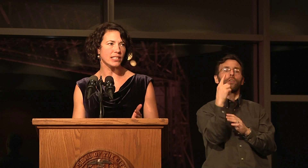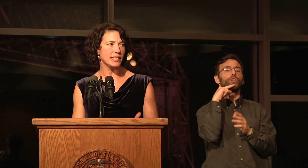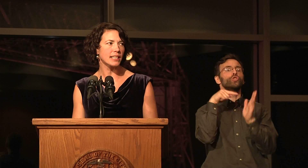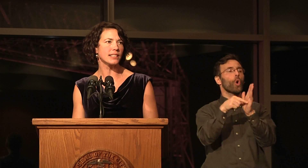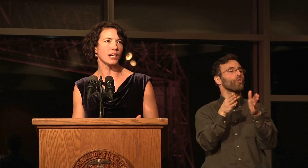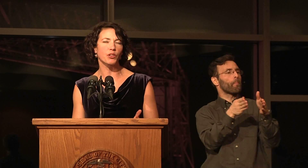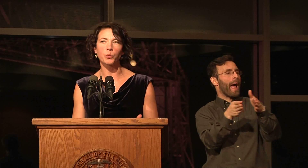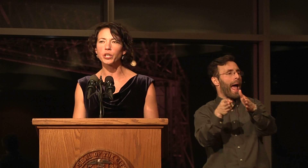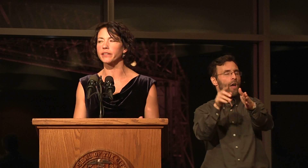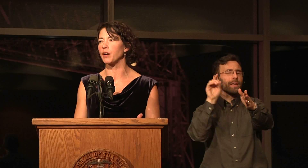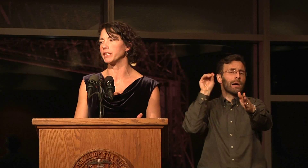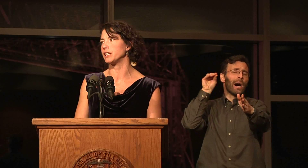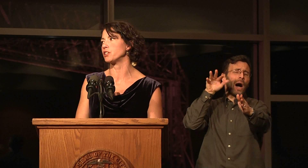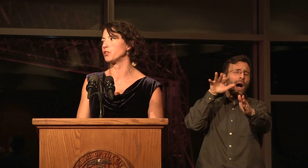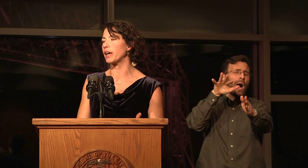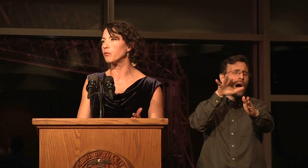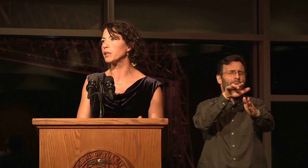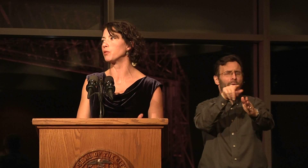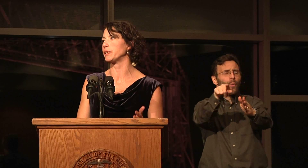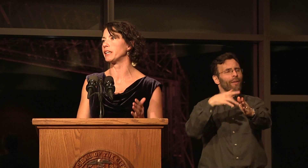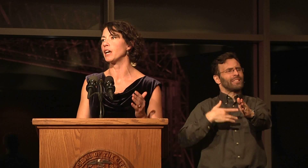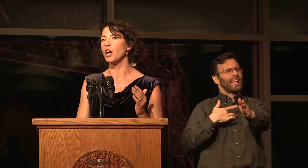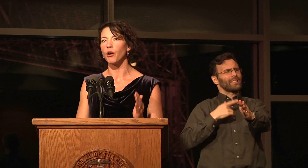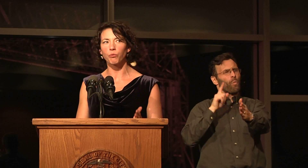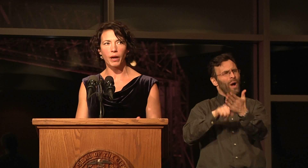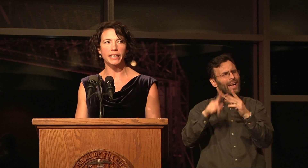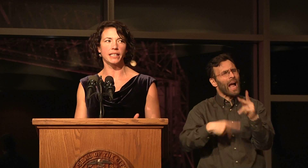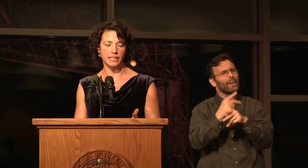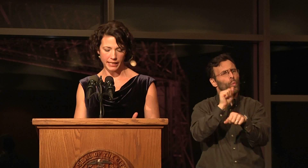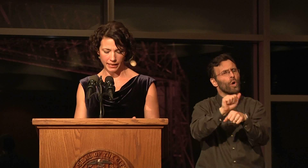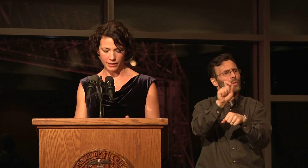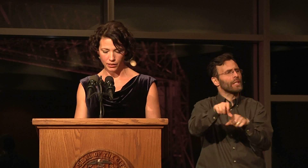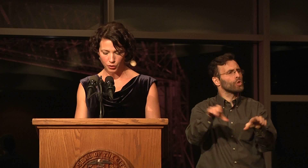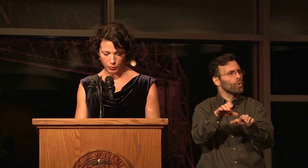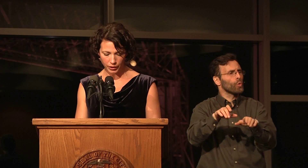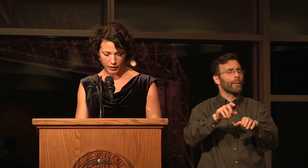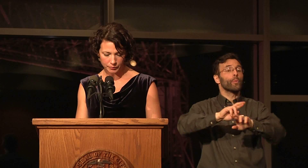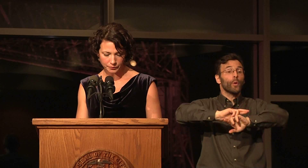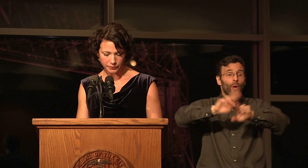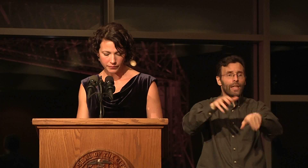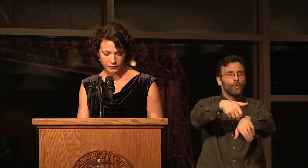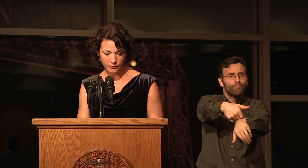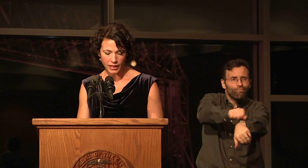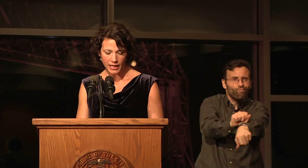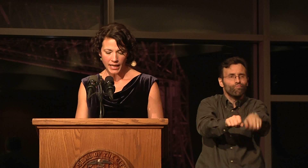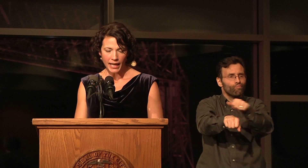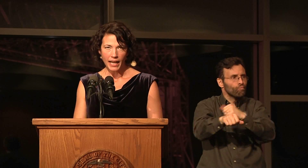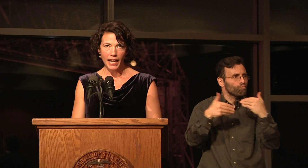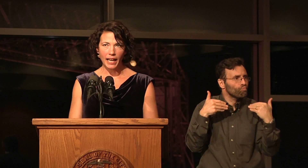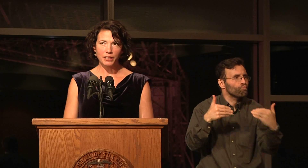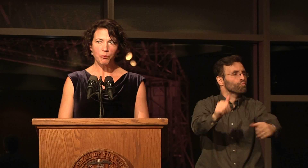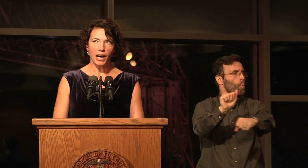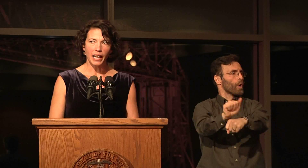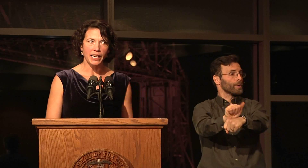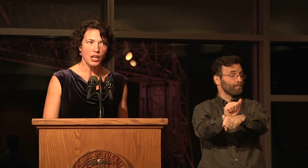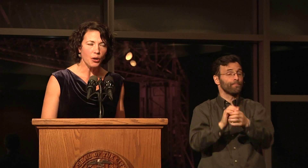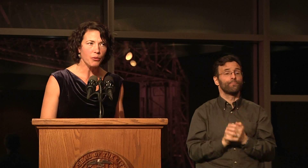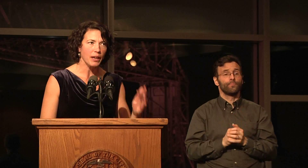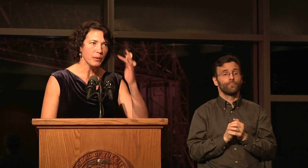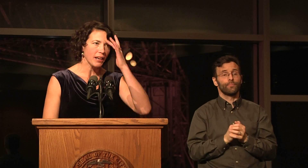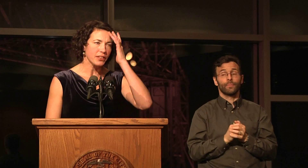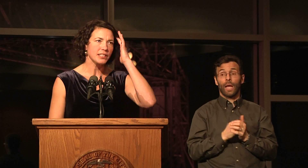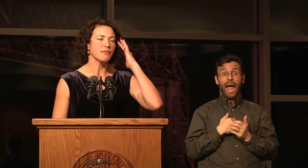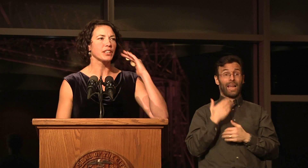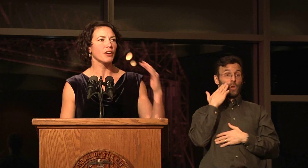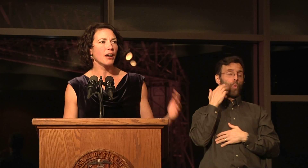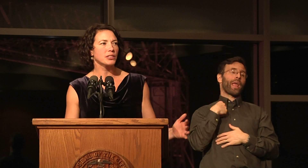will have a sense of the work that we need to do, and we will be ready to get to work. And while I know